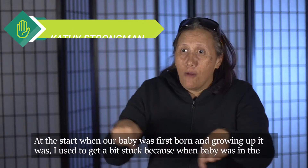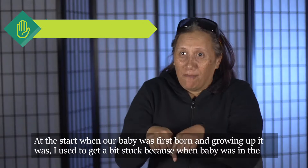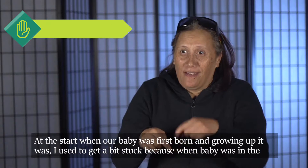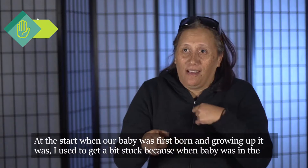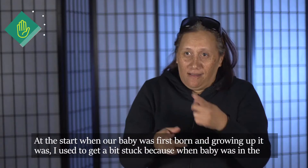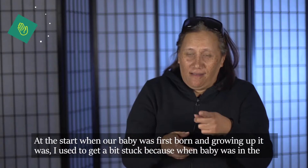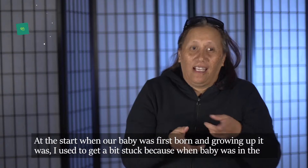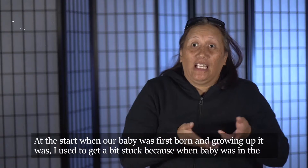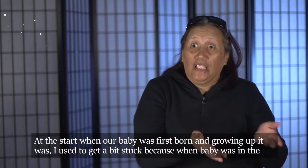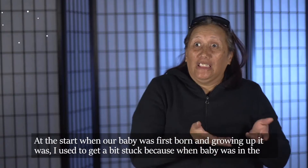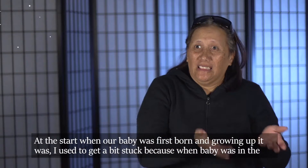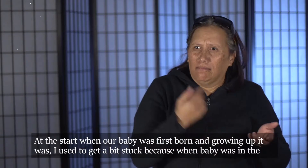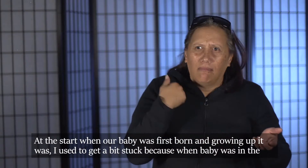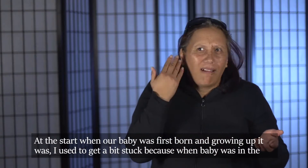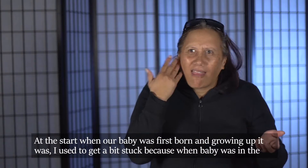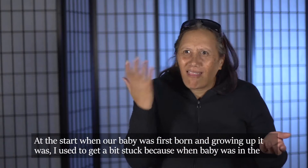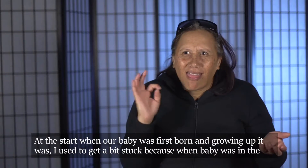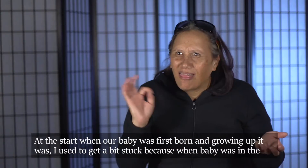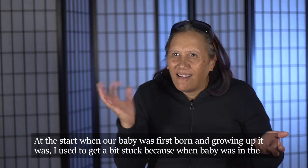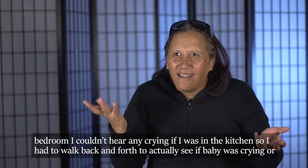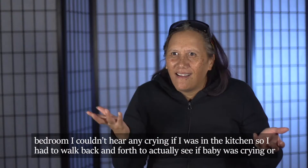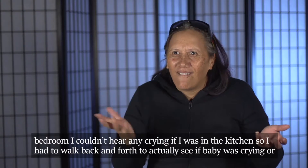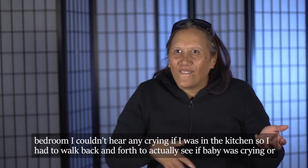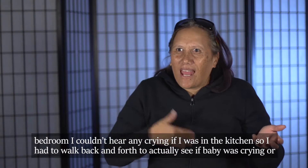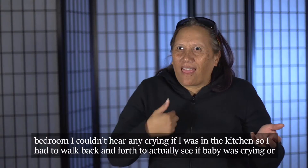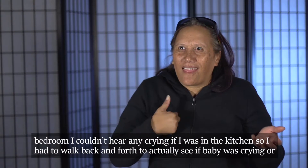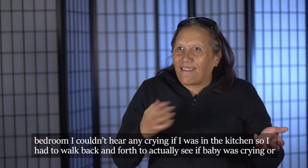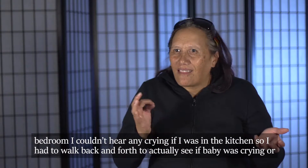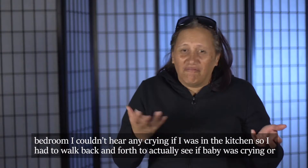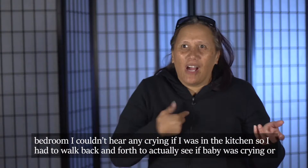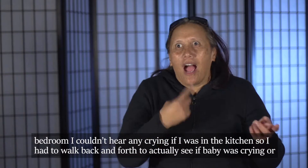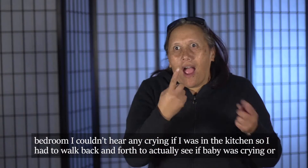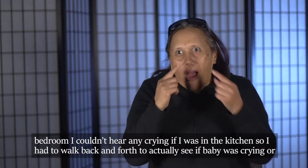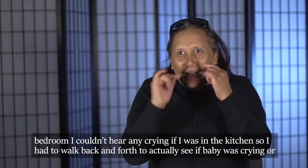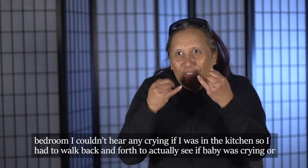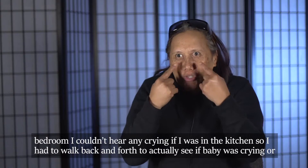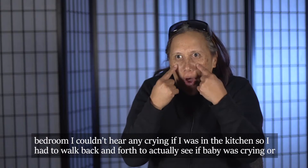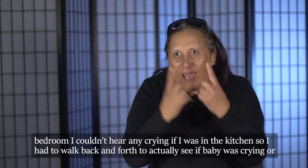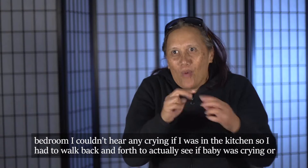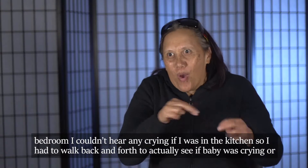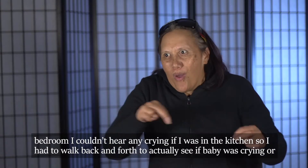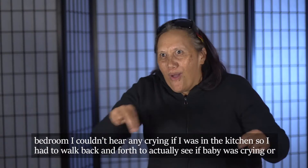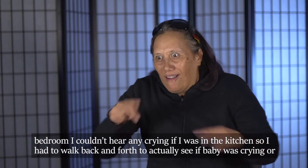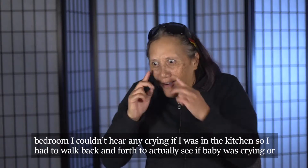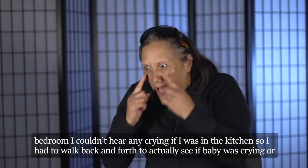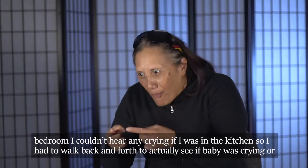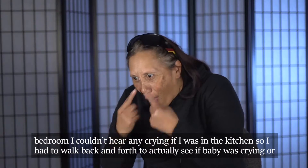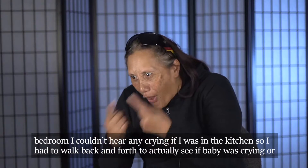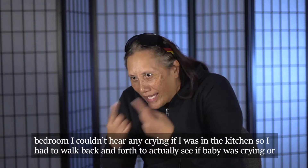stuck, because when baby was in the bedroom, I couldn't hear any crying if I was in the kitchen,